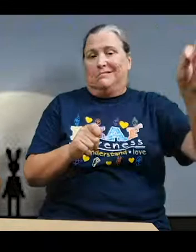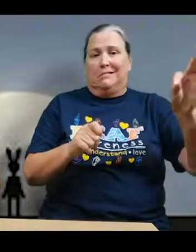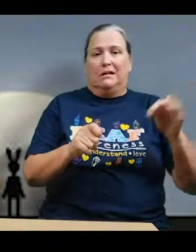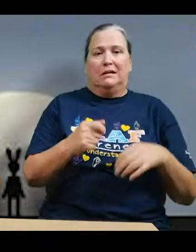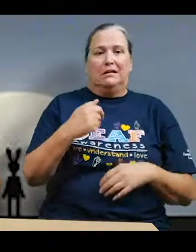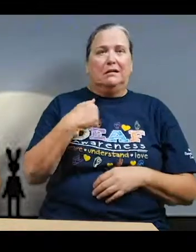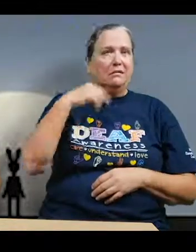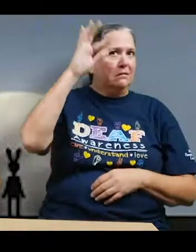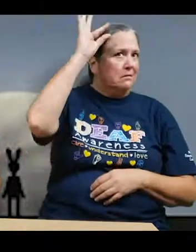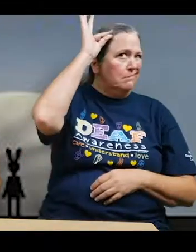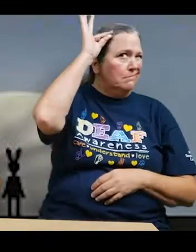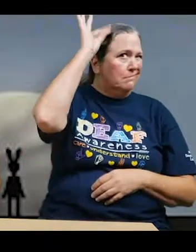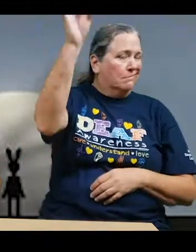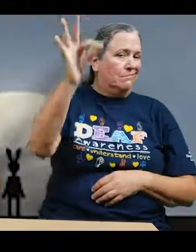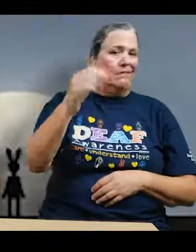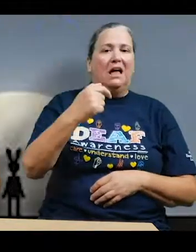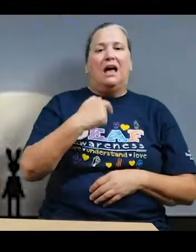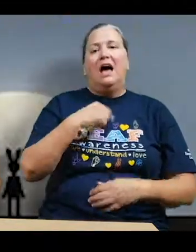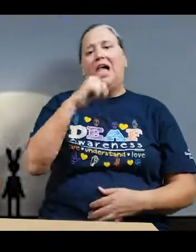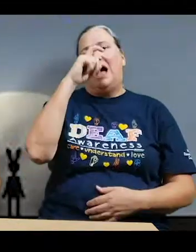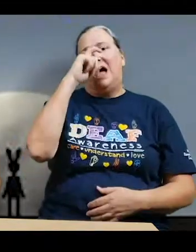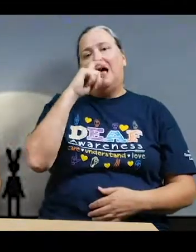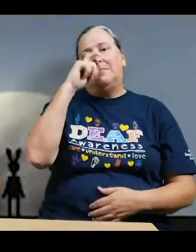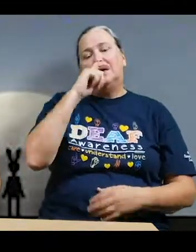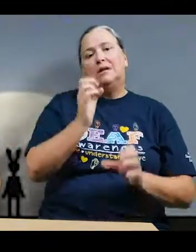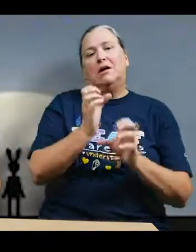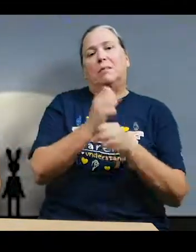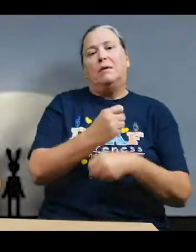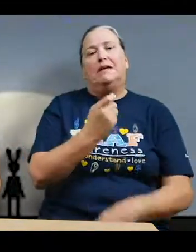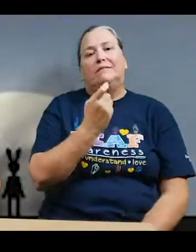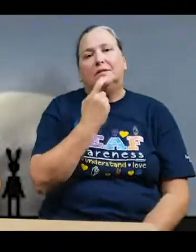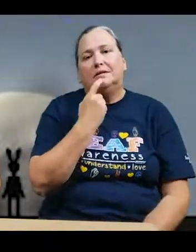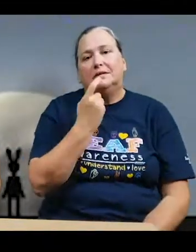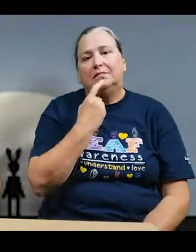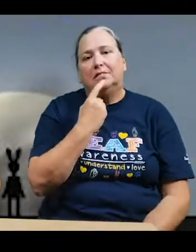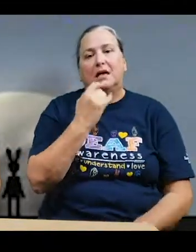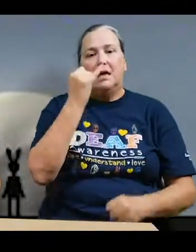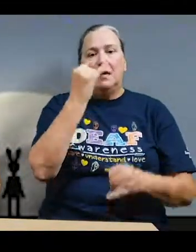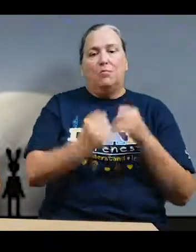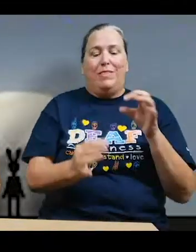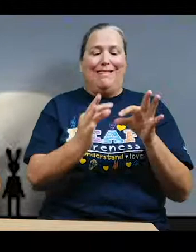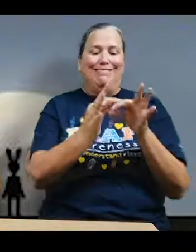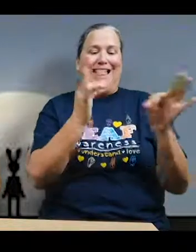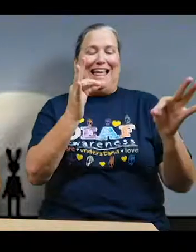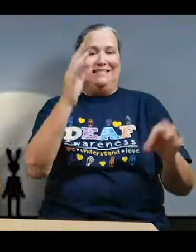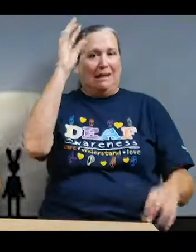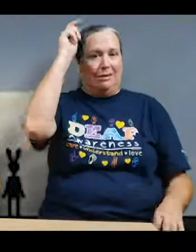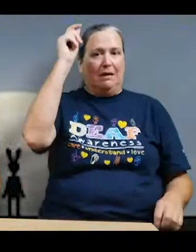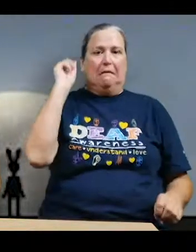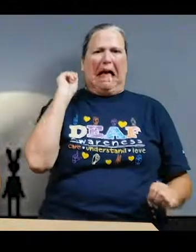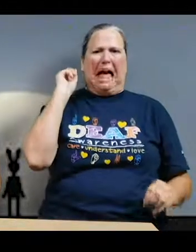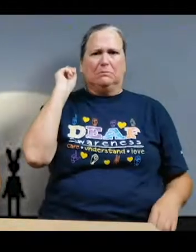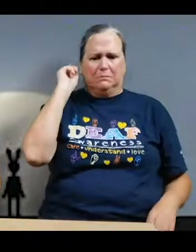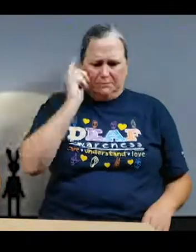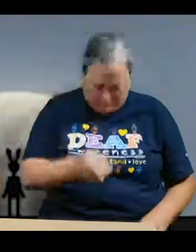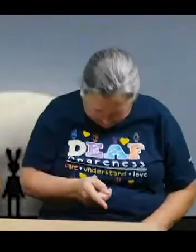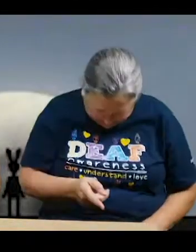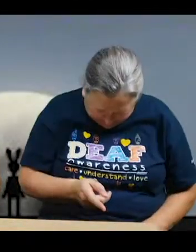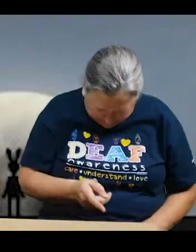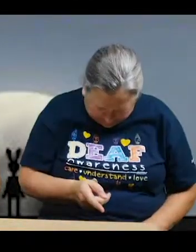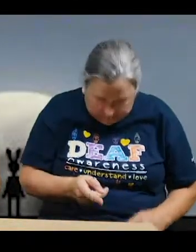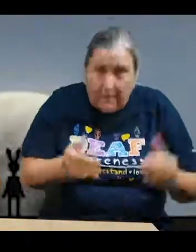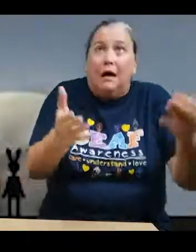only a doll made of china." But when the last nail was out and he fell forward into